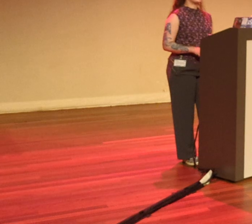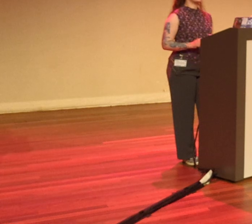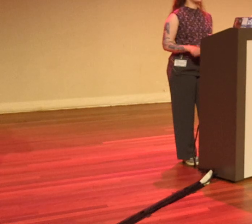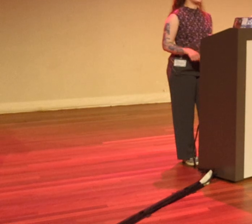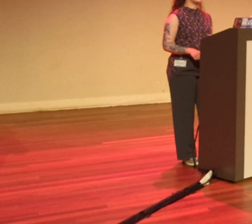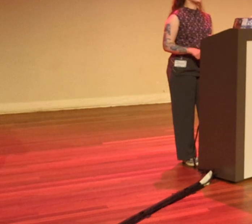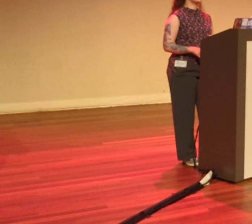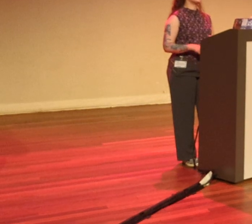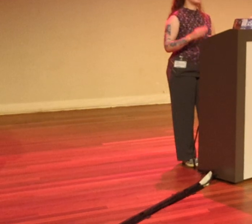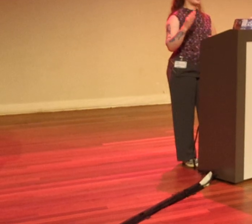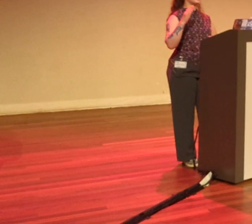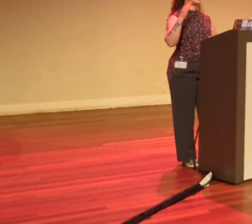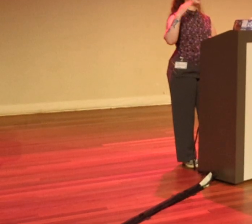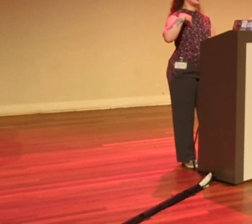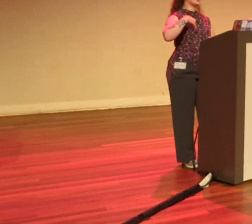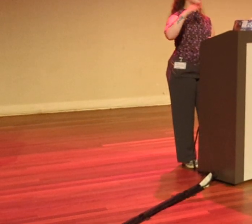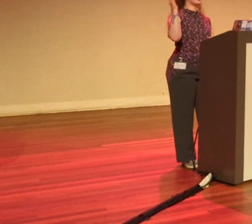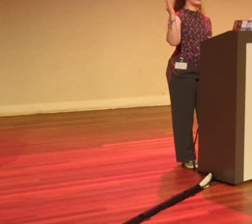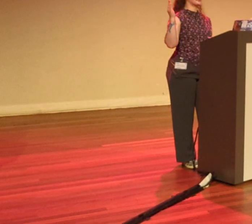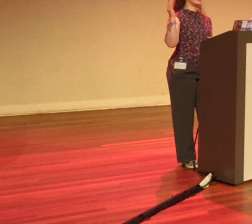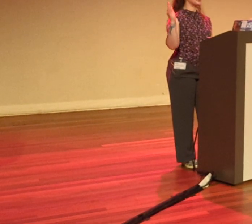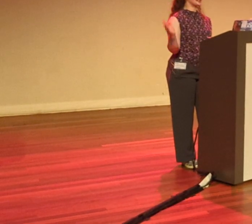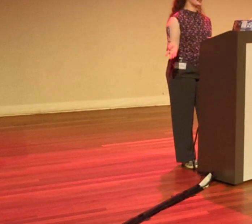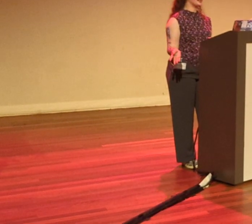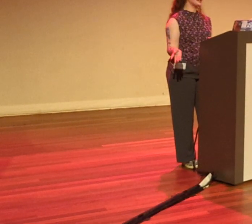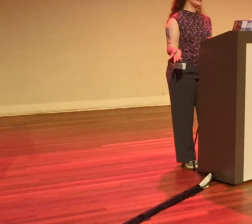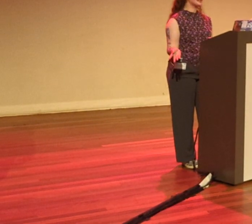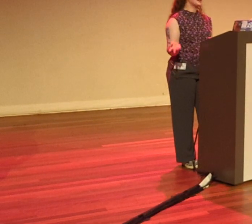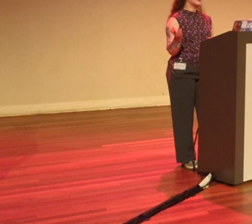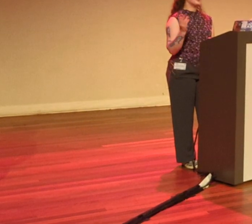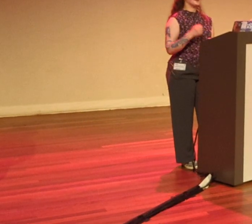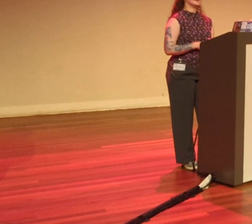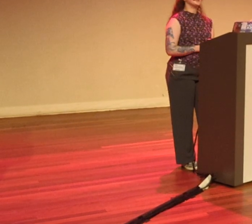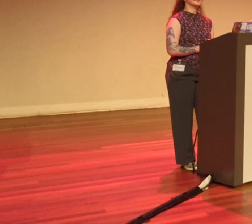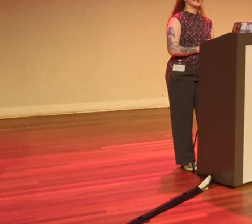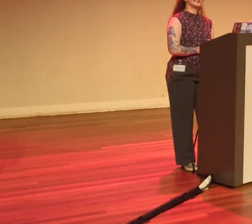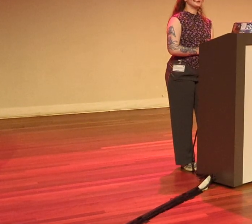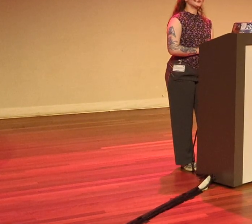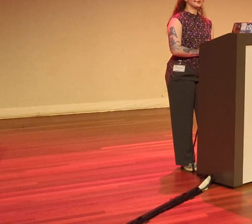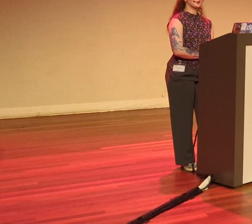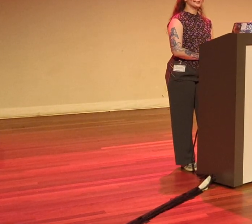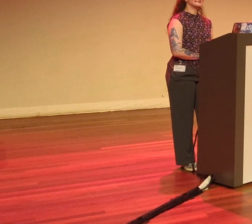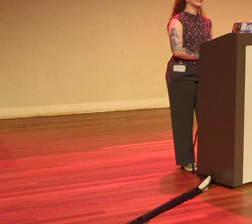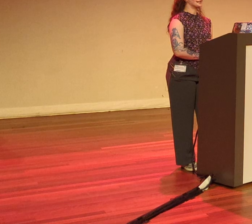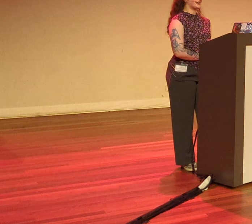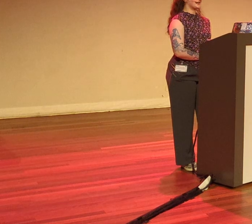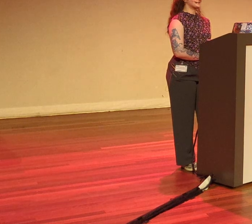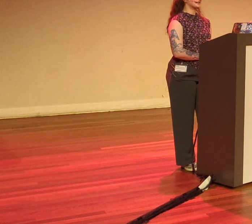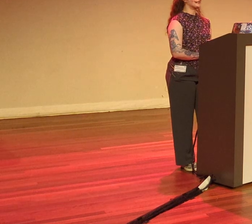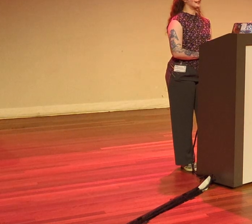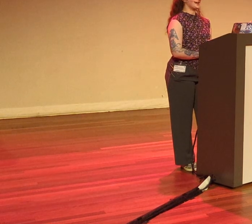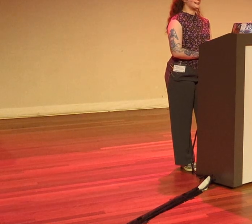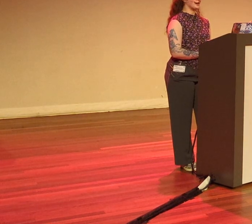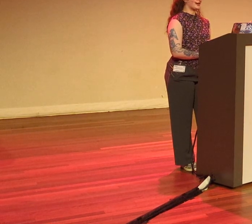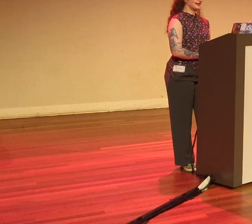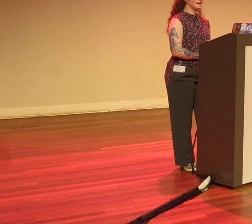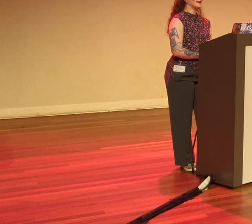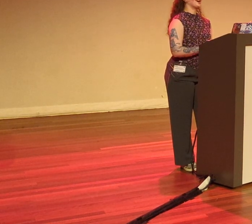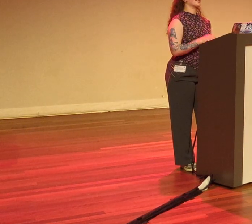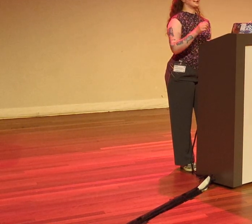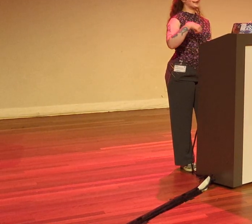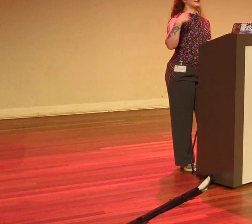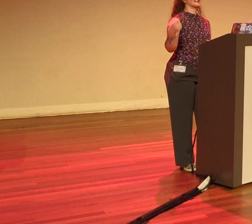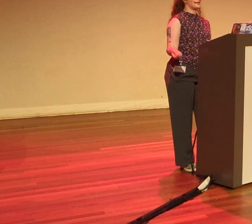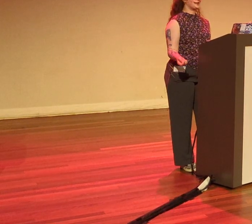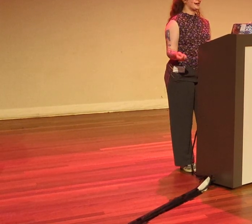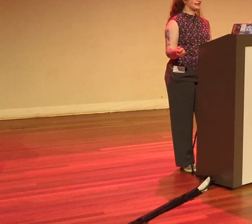train from the videos that you upload for research purposes. And so you can go into the settings of the API,